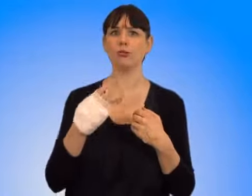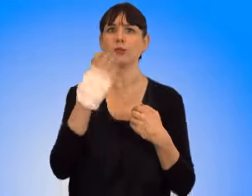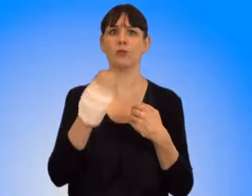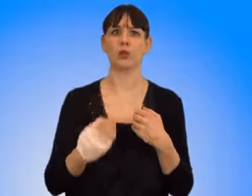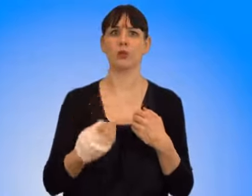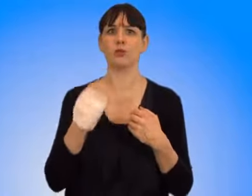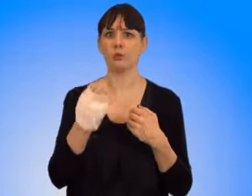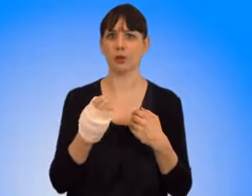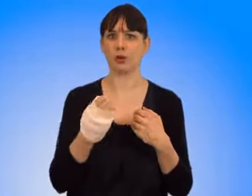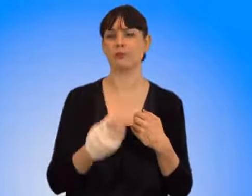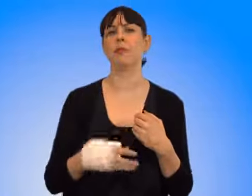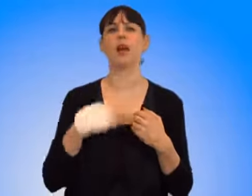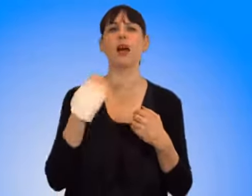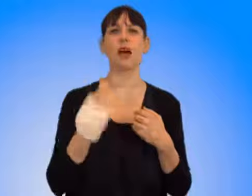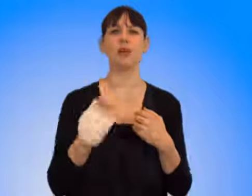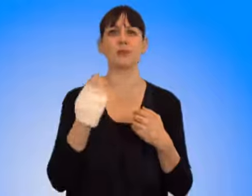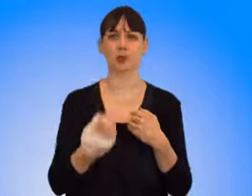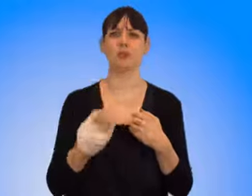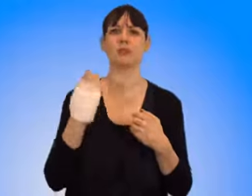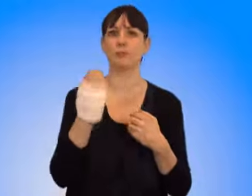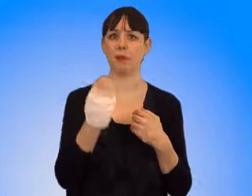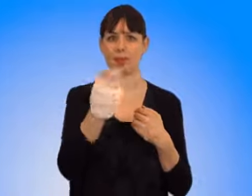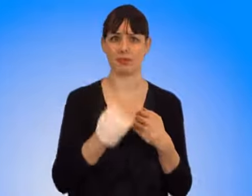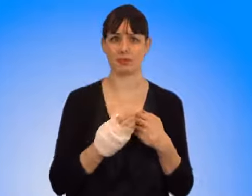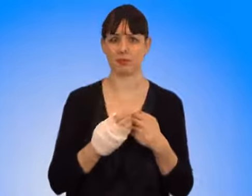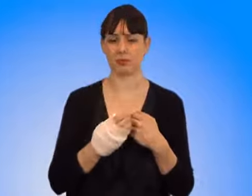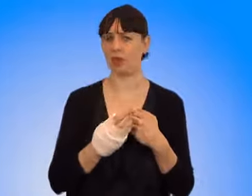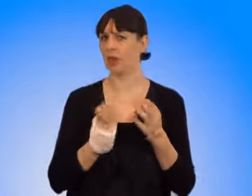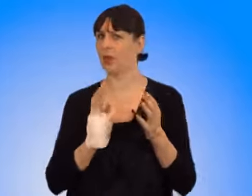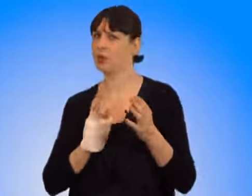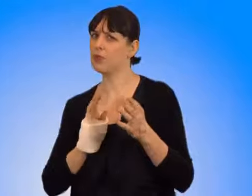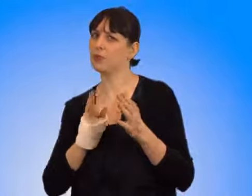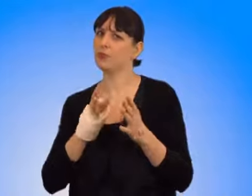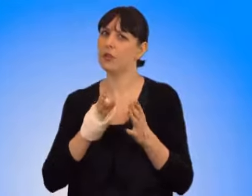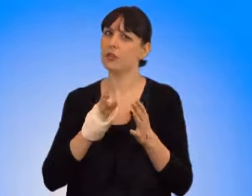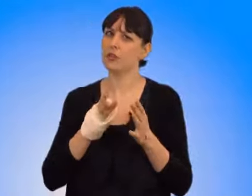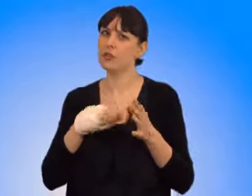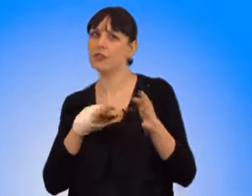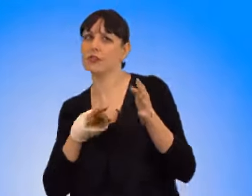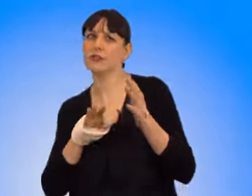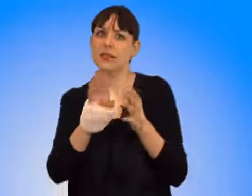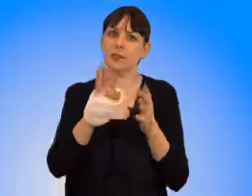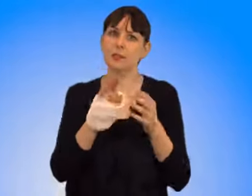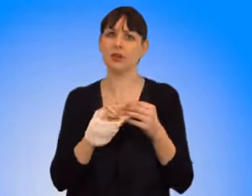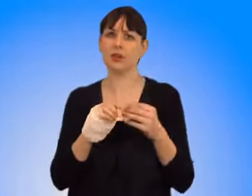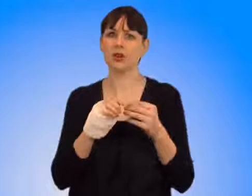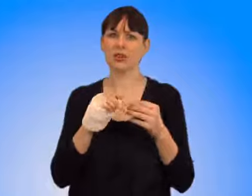Or the verb to burn. I've burned my hand. And when you fall and slip and hurt